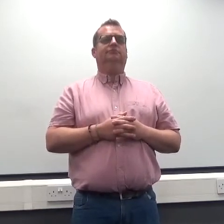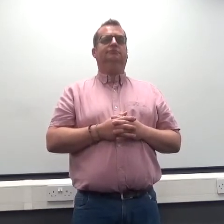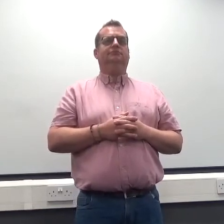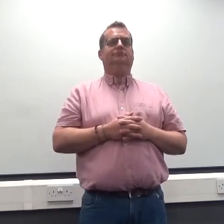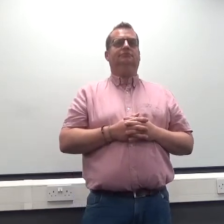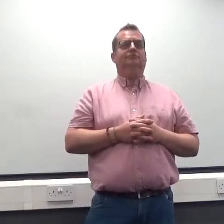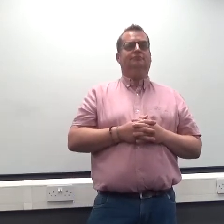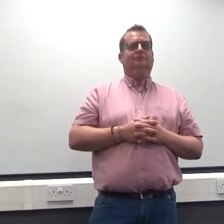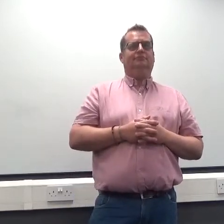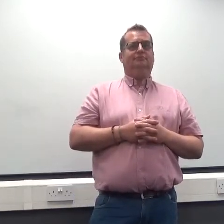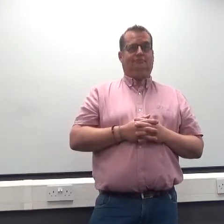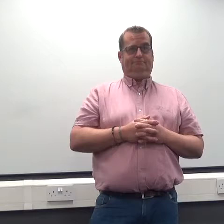have that, I ended up just falling asleep.